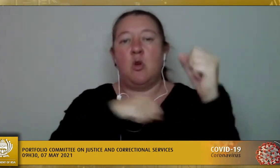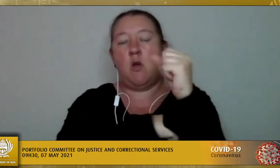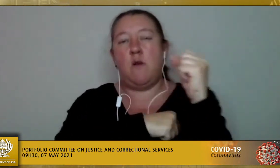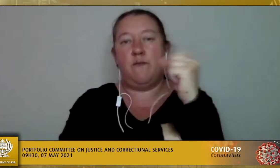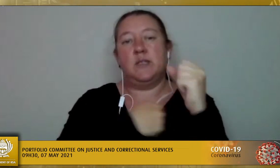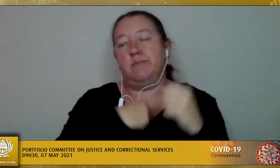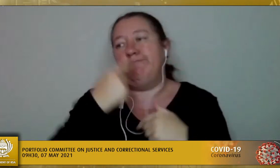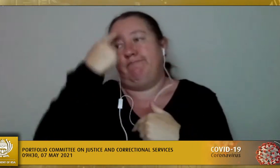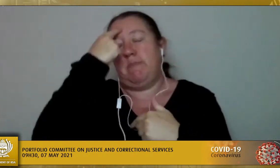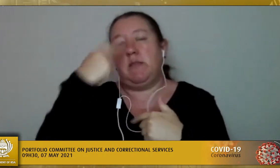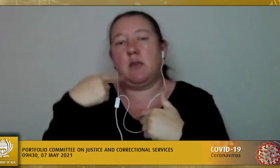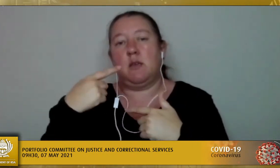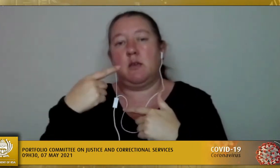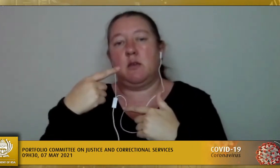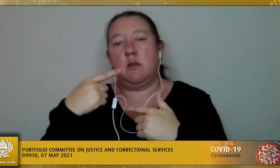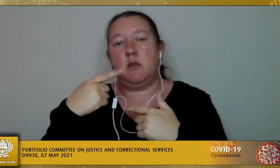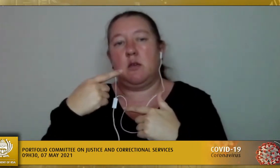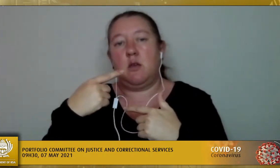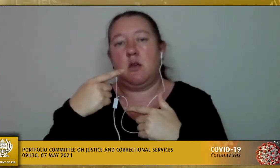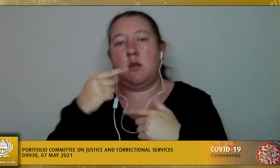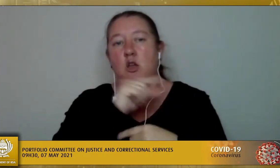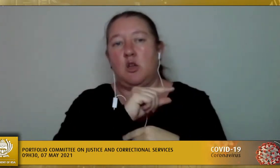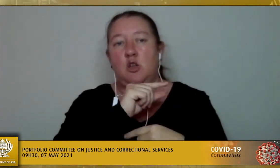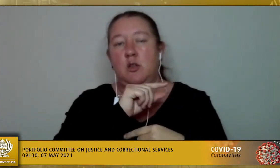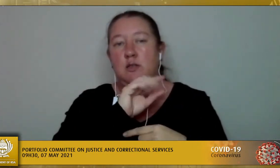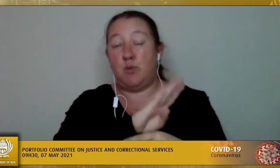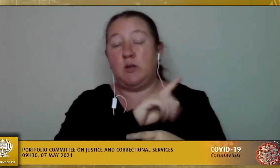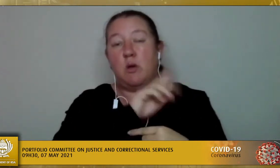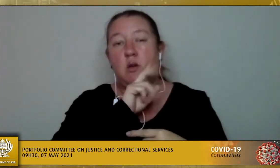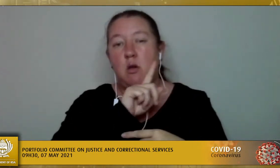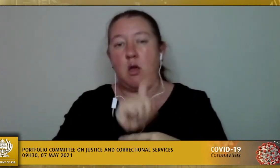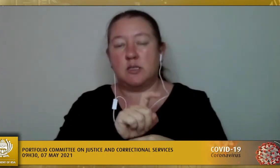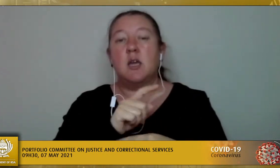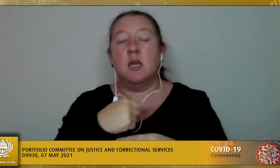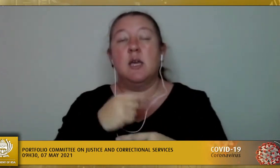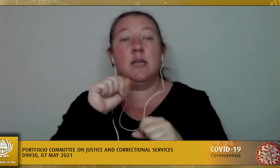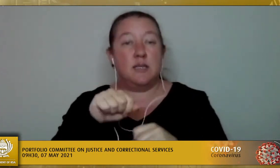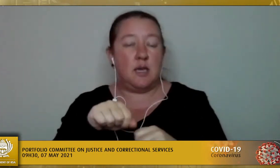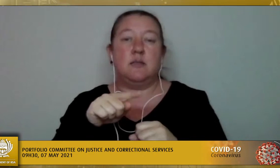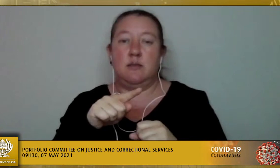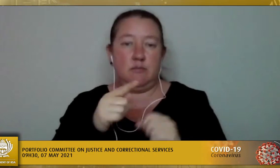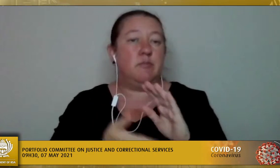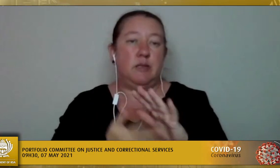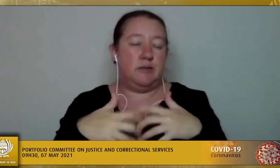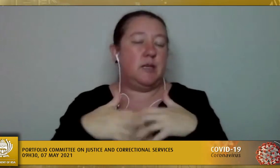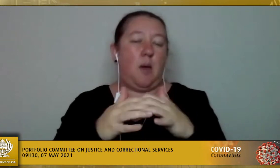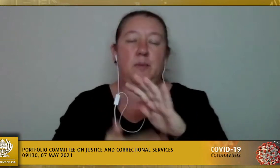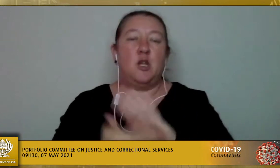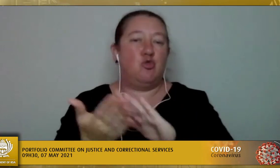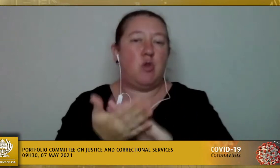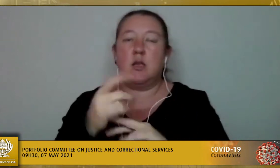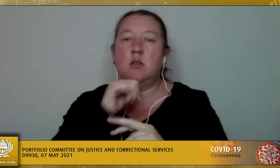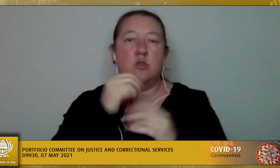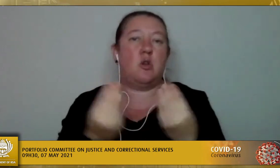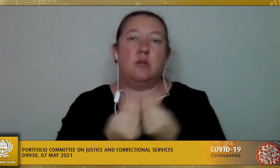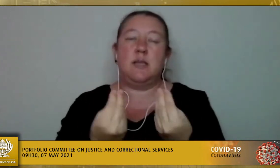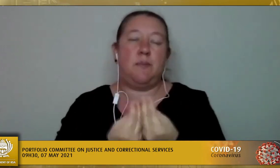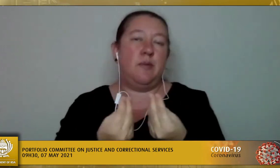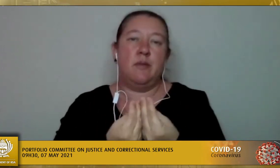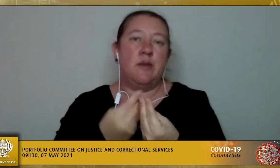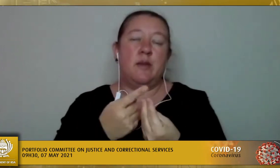uh Brighton uh Dennis asked that question uh yes it is very much up and running it is uh not something which is